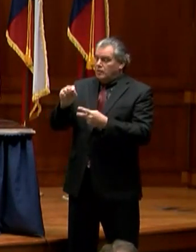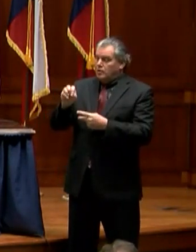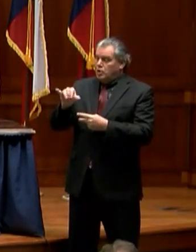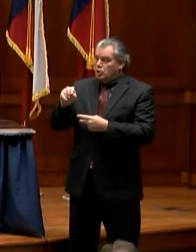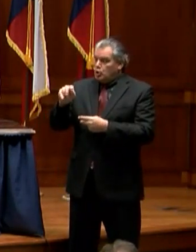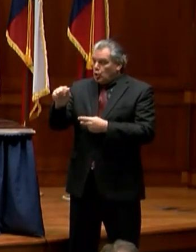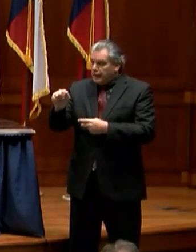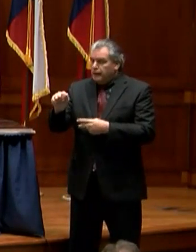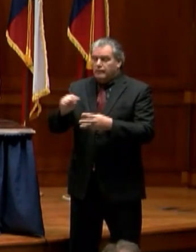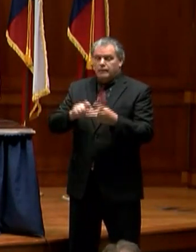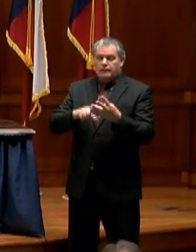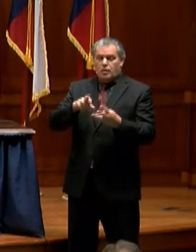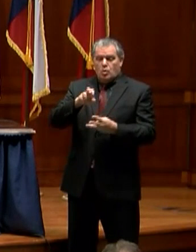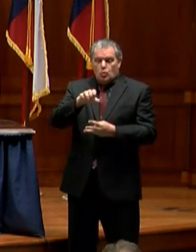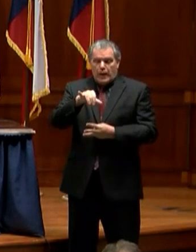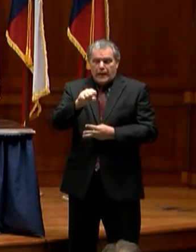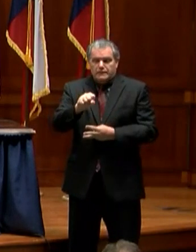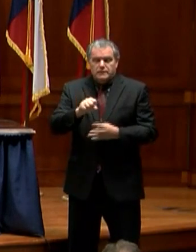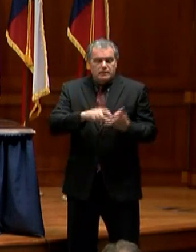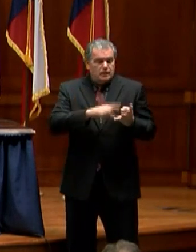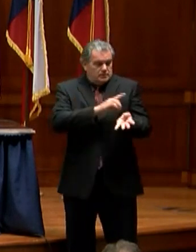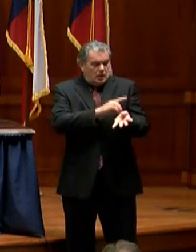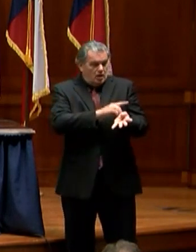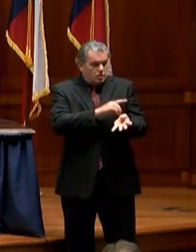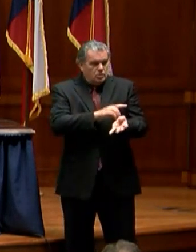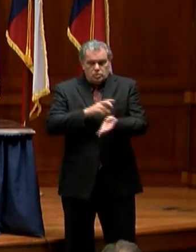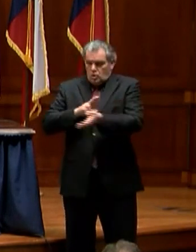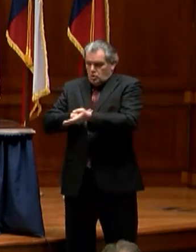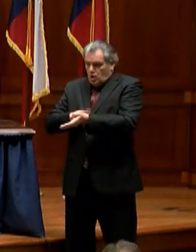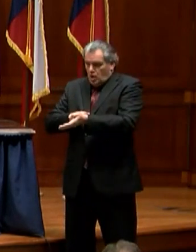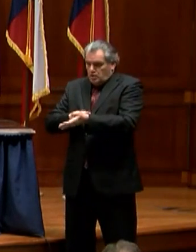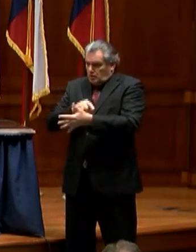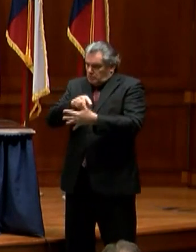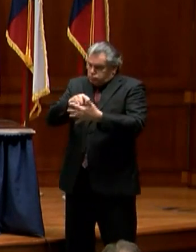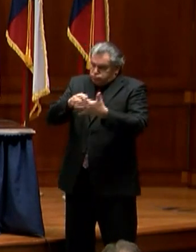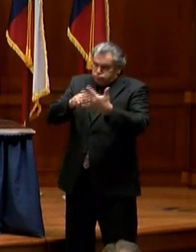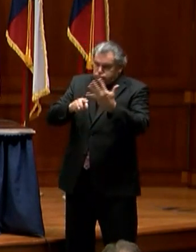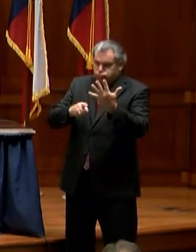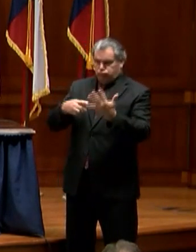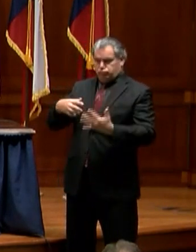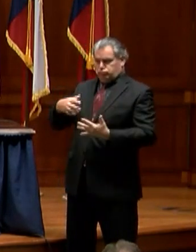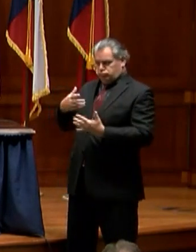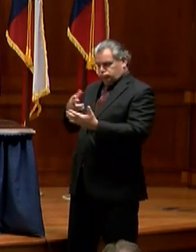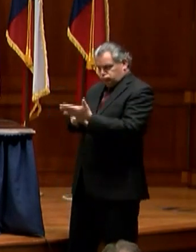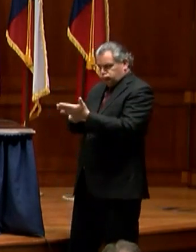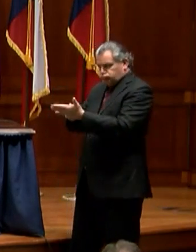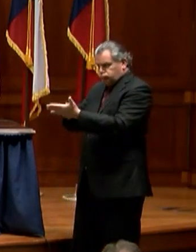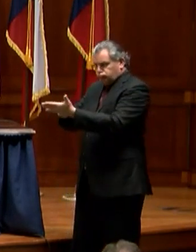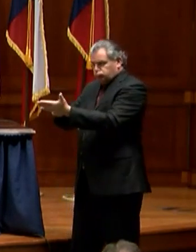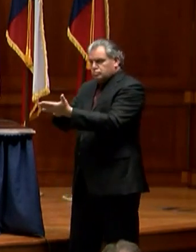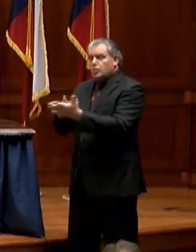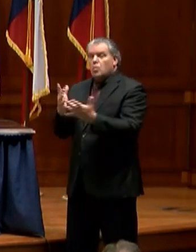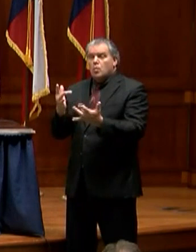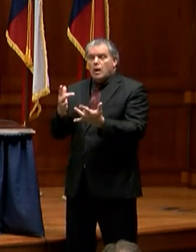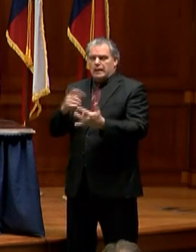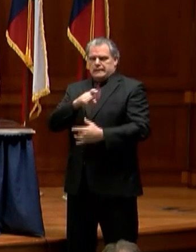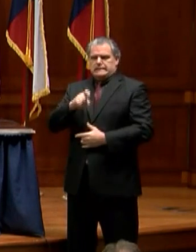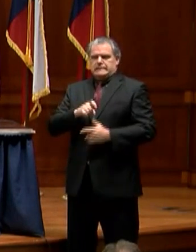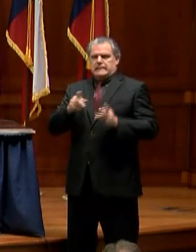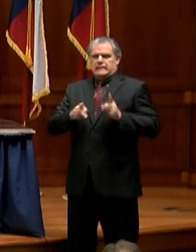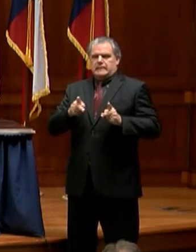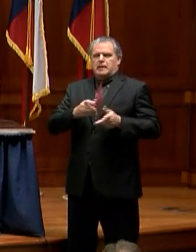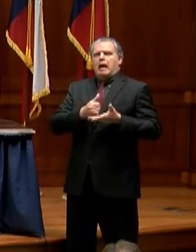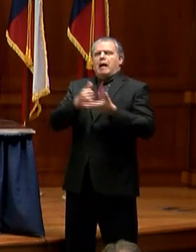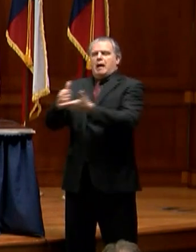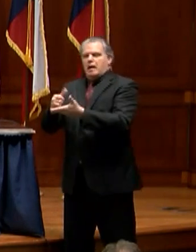the doctors and nurses that have signed up for Dr. Zerwas's volunteer status that we're putting out there. It's the Texans helping Texans. We've got to keep doing